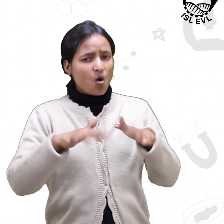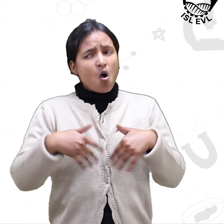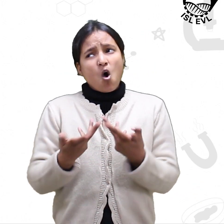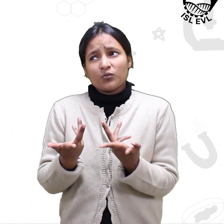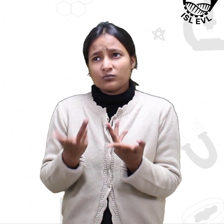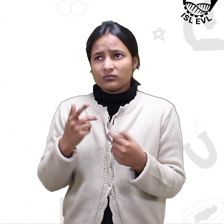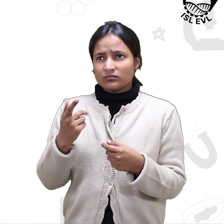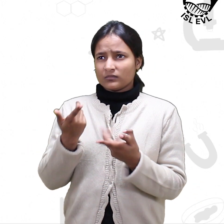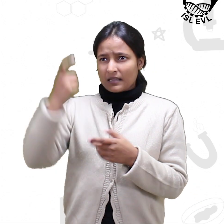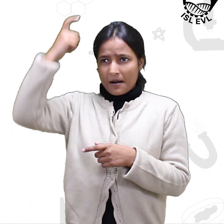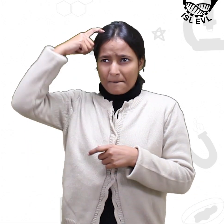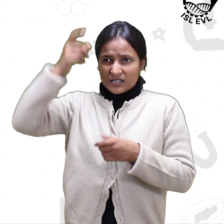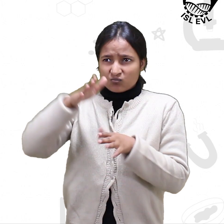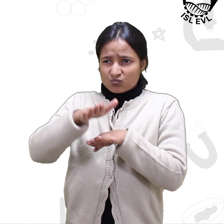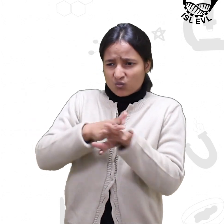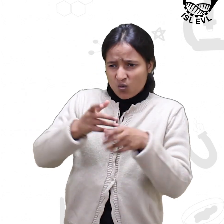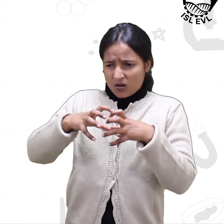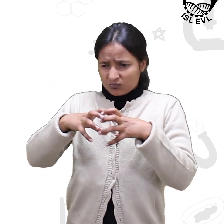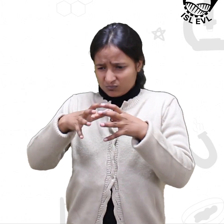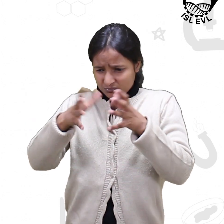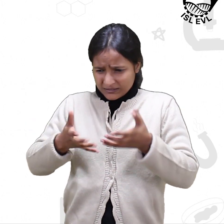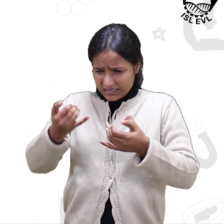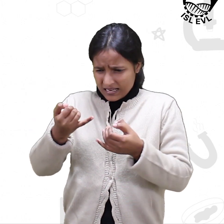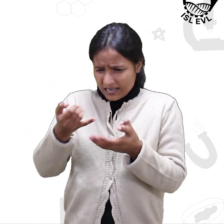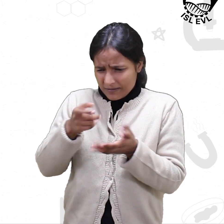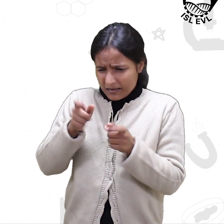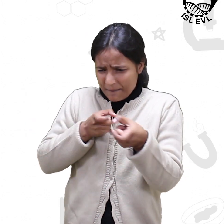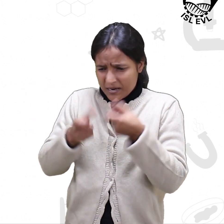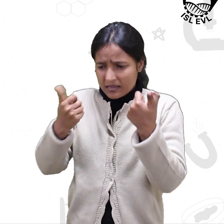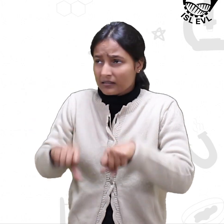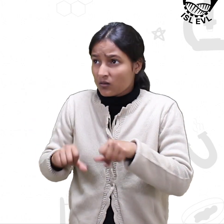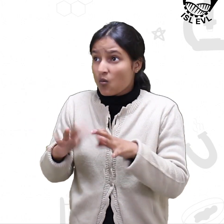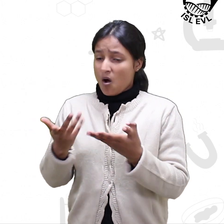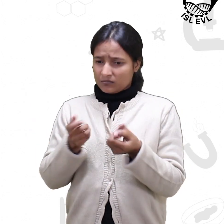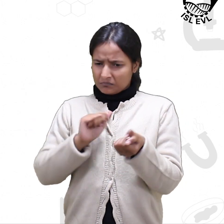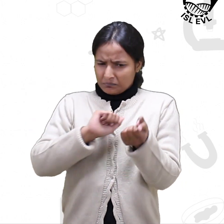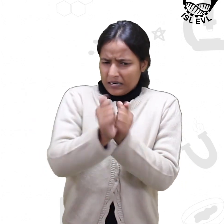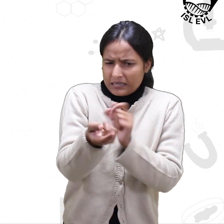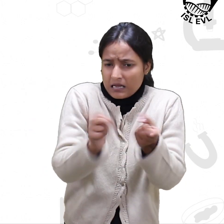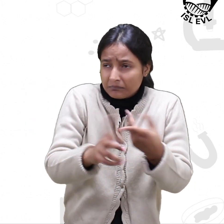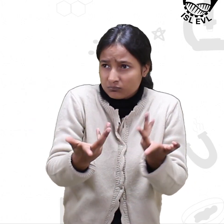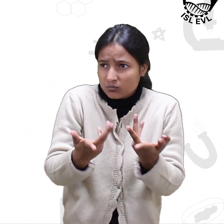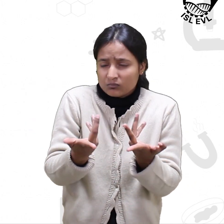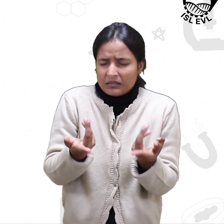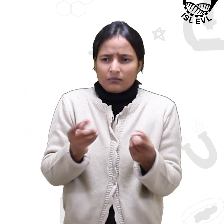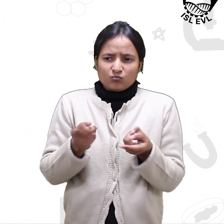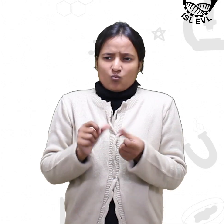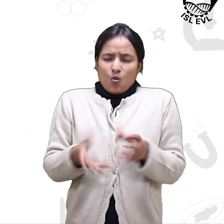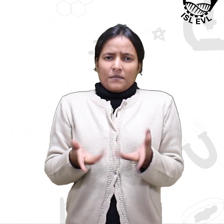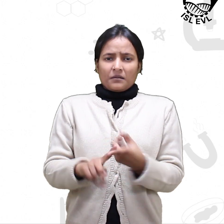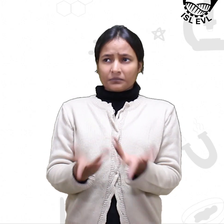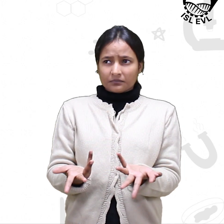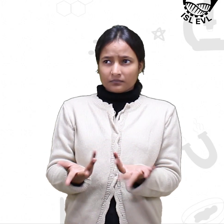like Parkinson's? maybe some weird foods. Can paralysis happen suddenly, out of the blue? Oh,